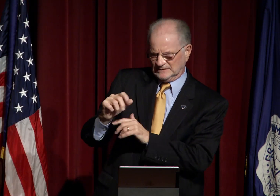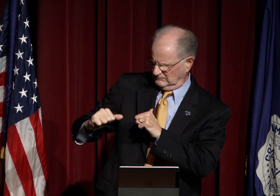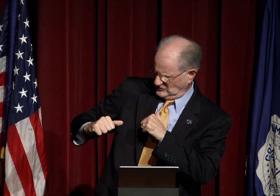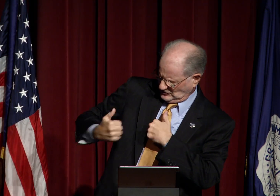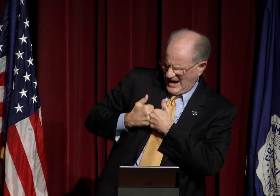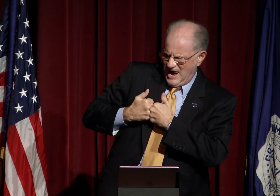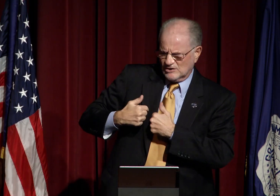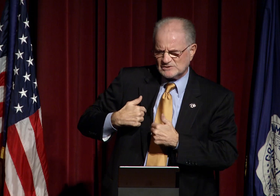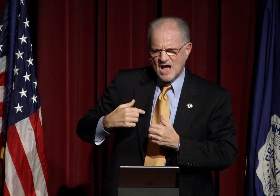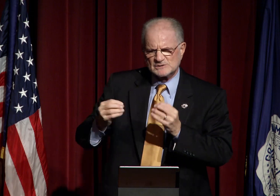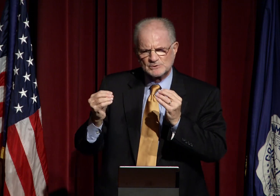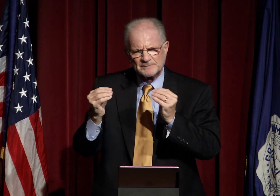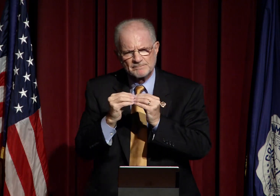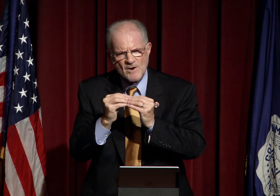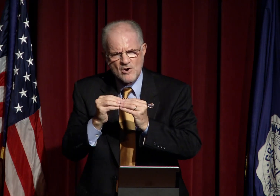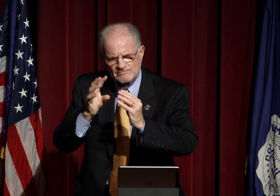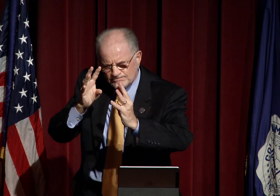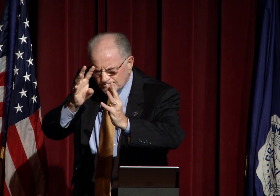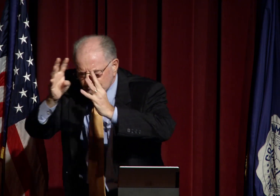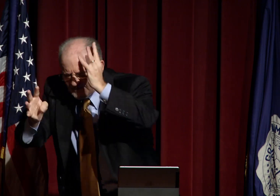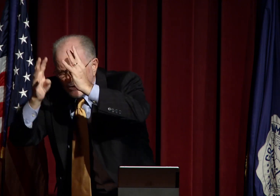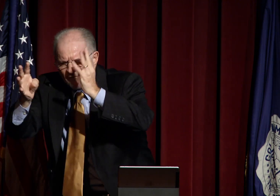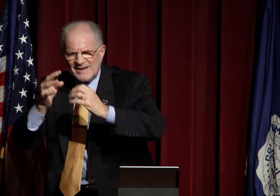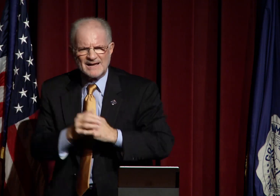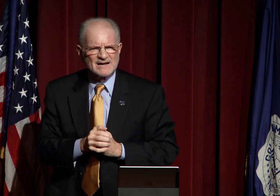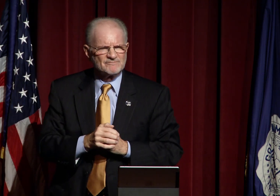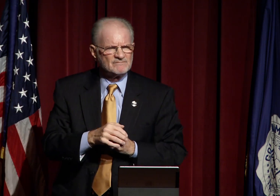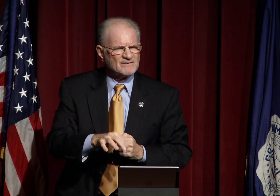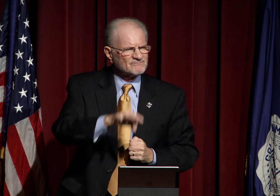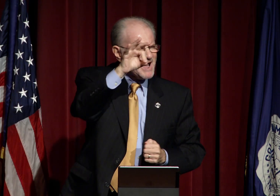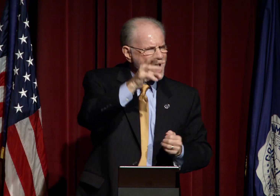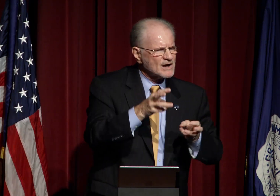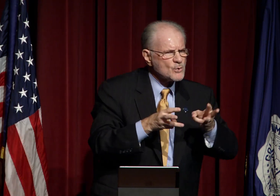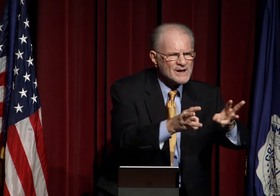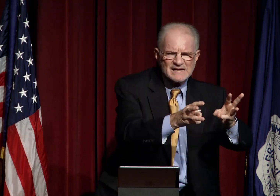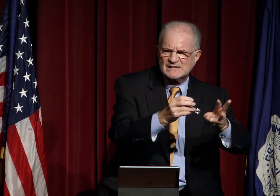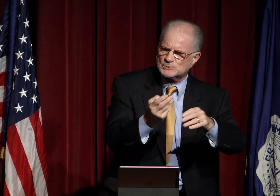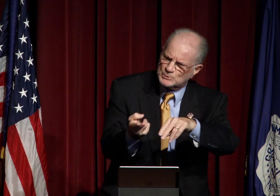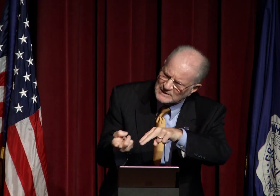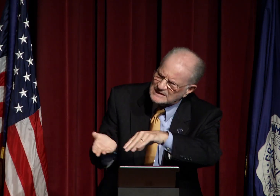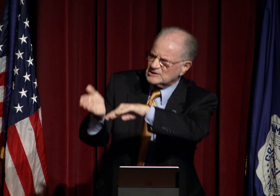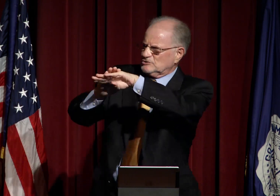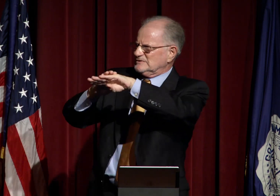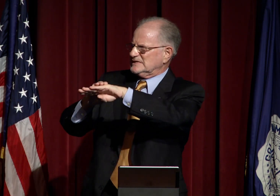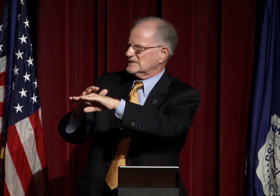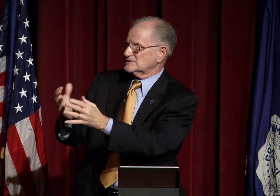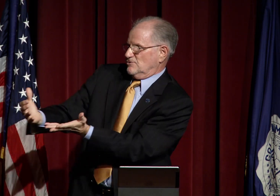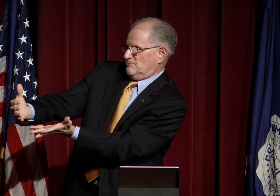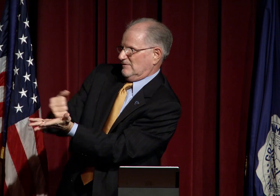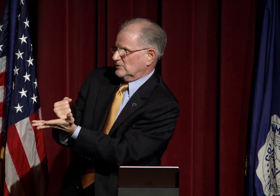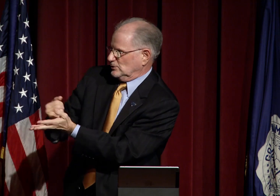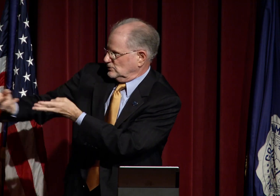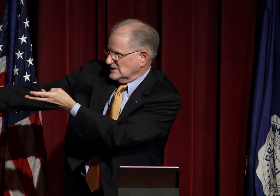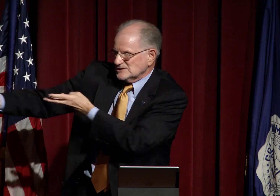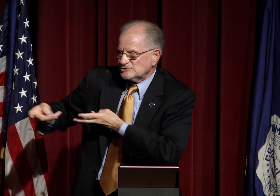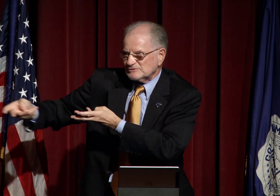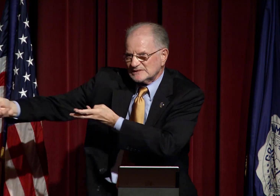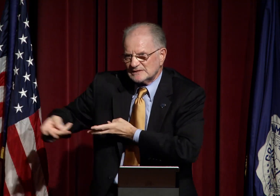The Gallaudet of the future is challenged by our strategic plan to become more innovative and to find ways to increase